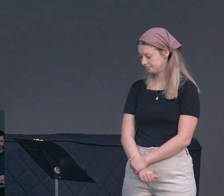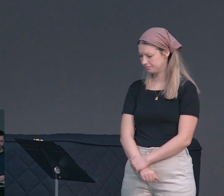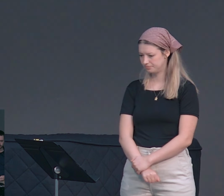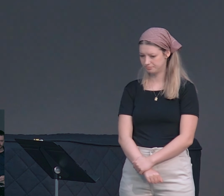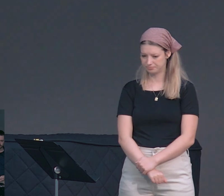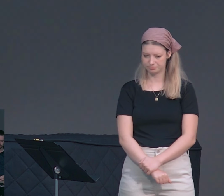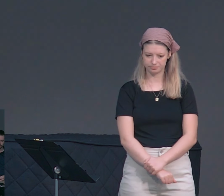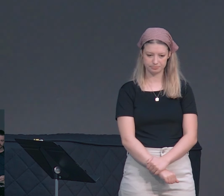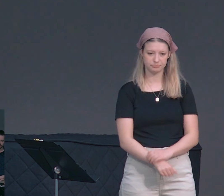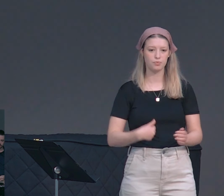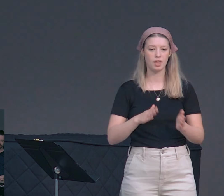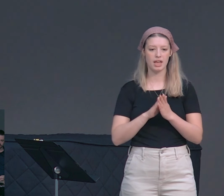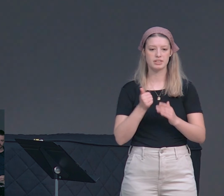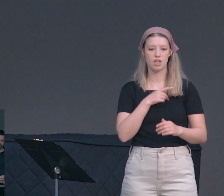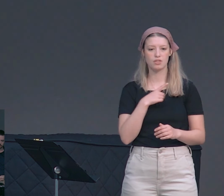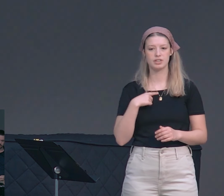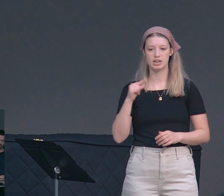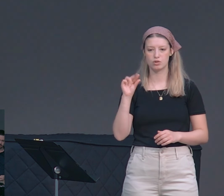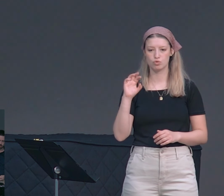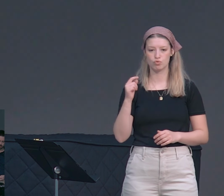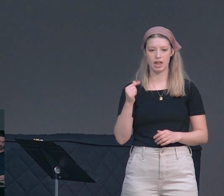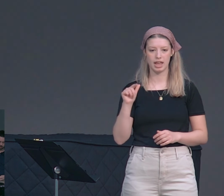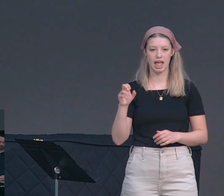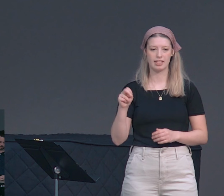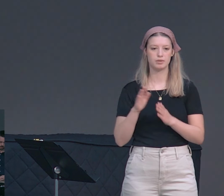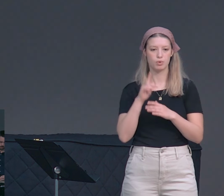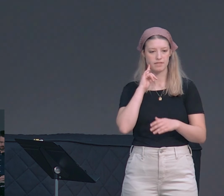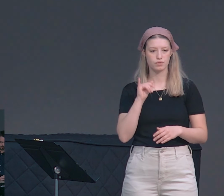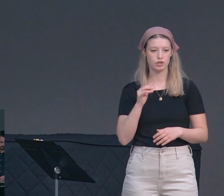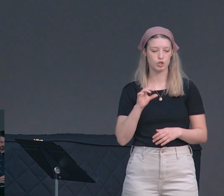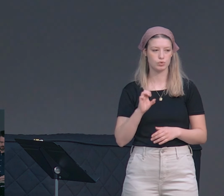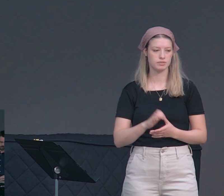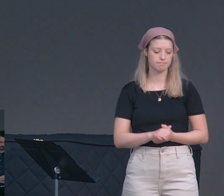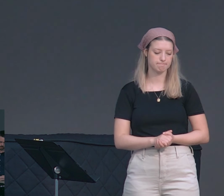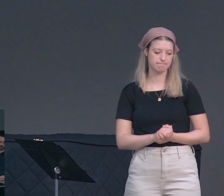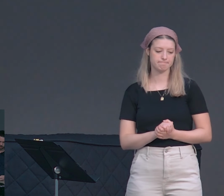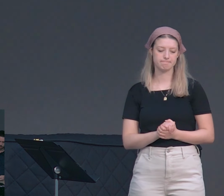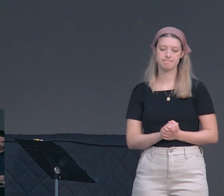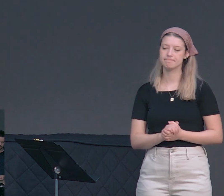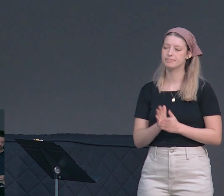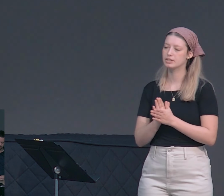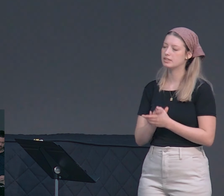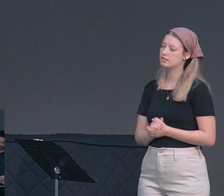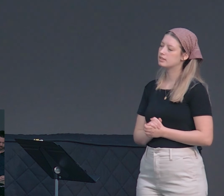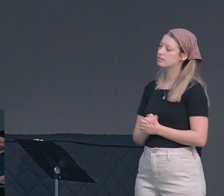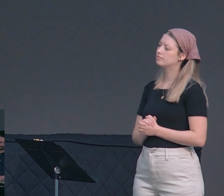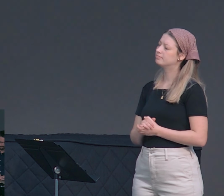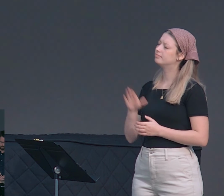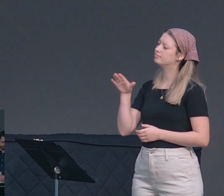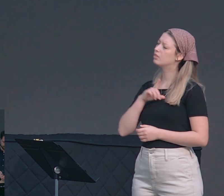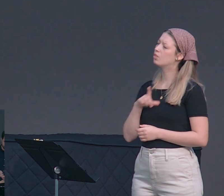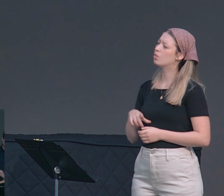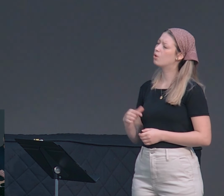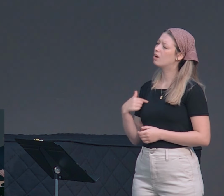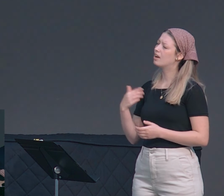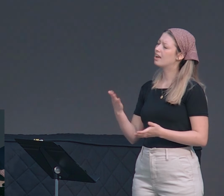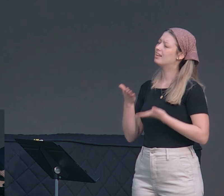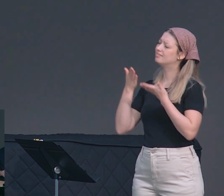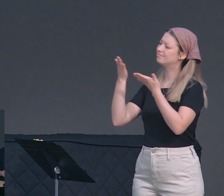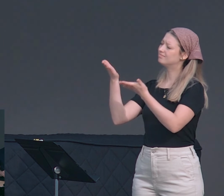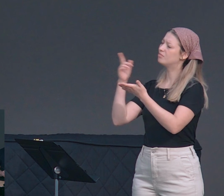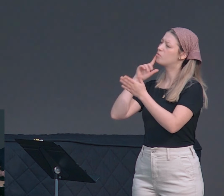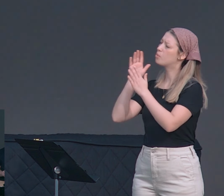I would like to ask another one of our deacons, Greg Allen, to pray for the juice. Let's pray. Lord, I lift our praise